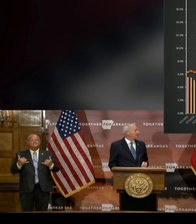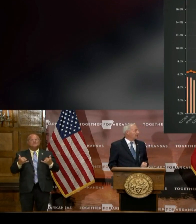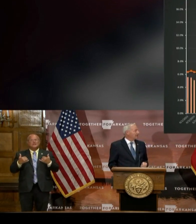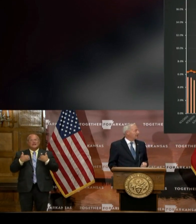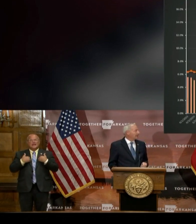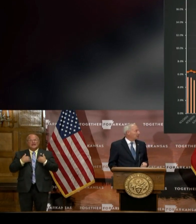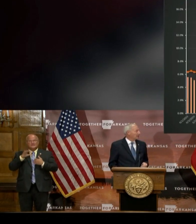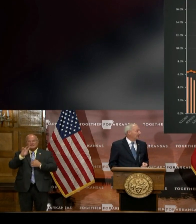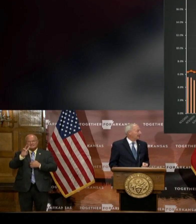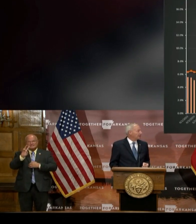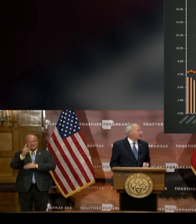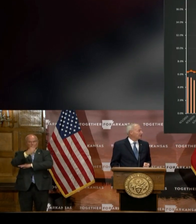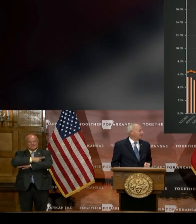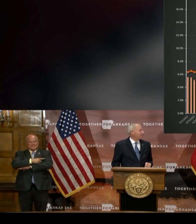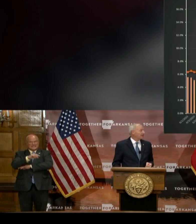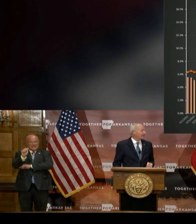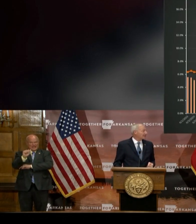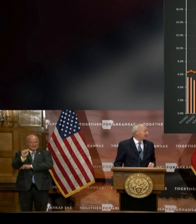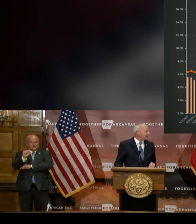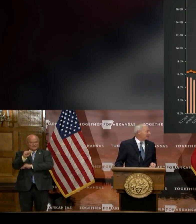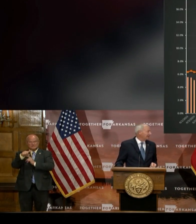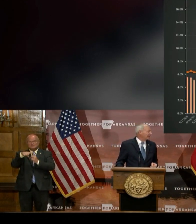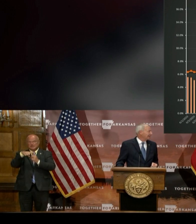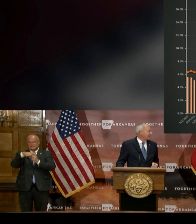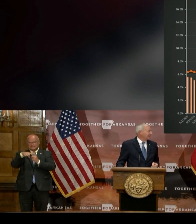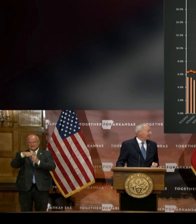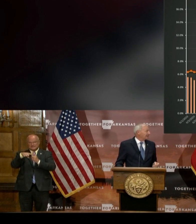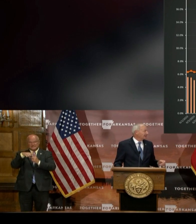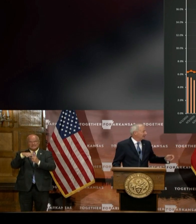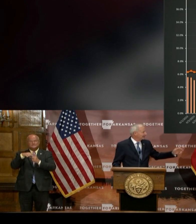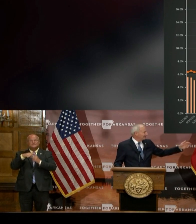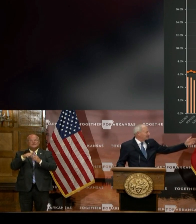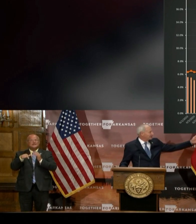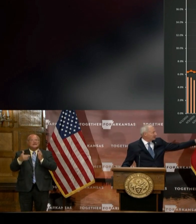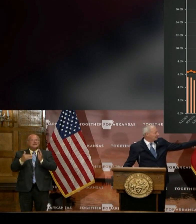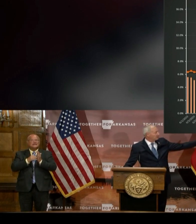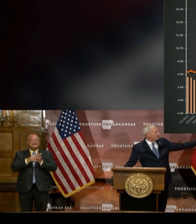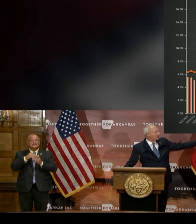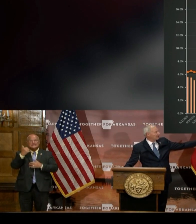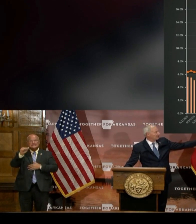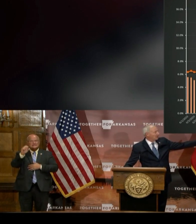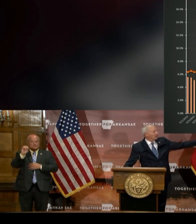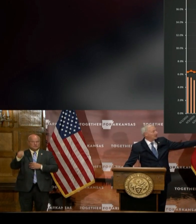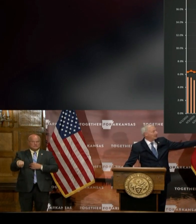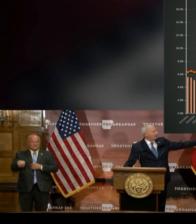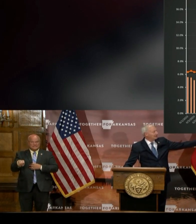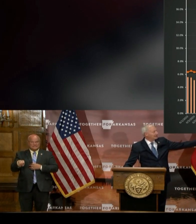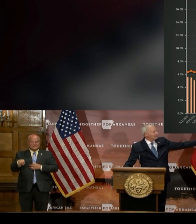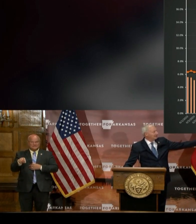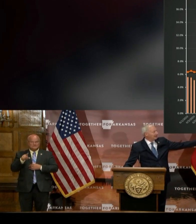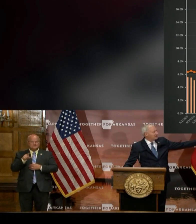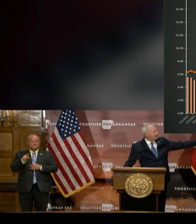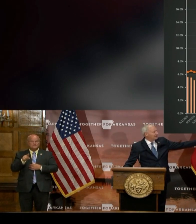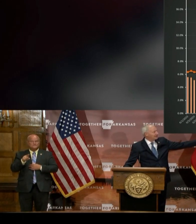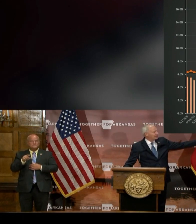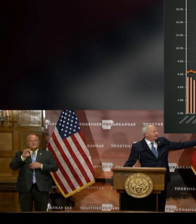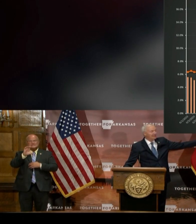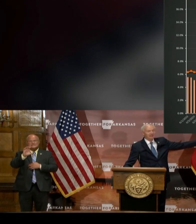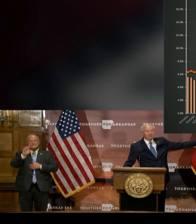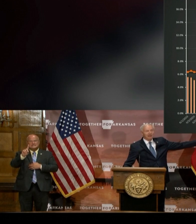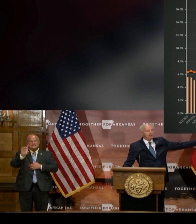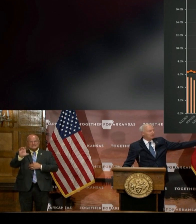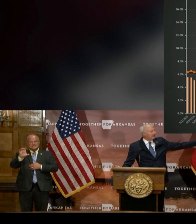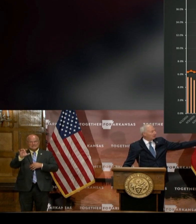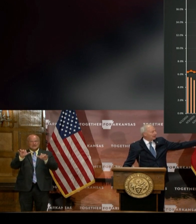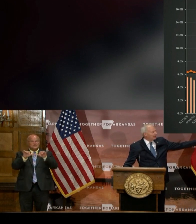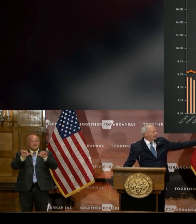the 7-day rolling average of positivity. And here again, there's the 10% mark set by the CDC that's